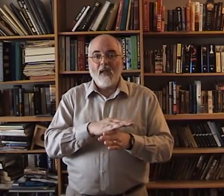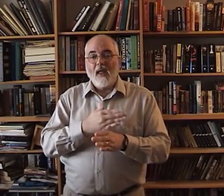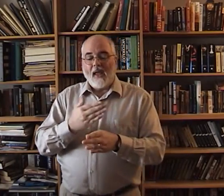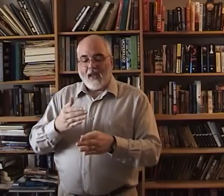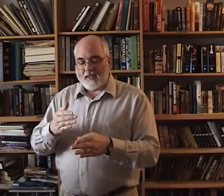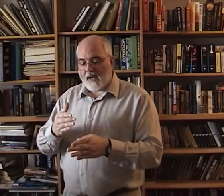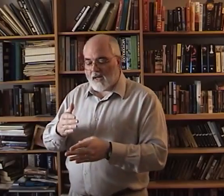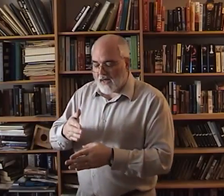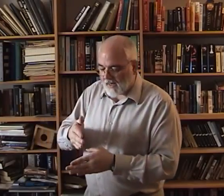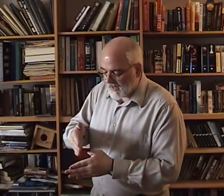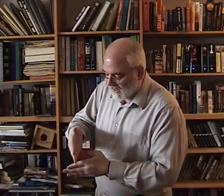It's kind of like